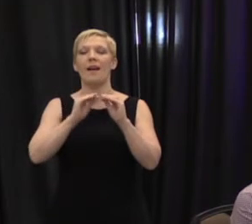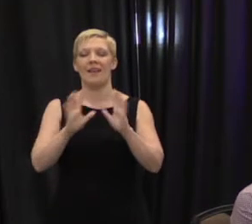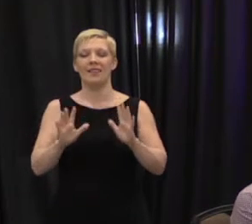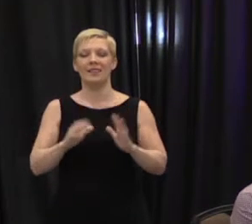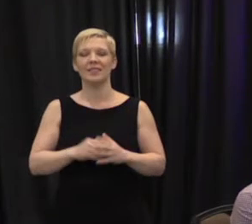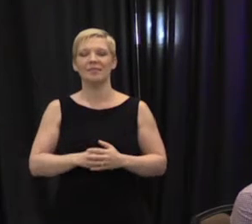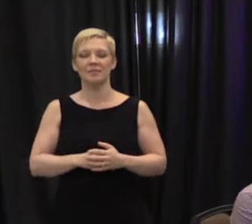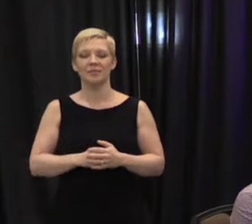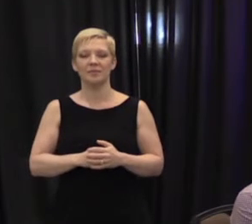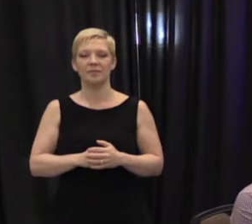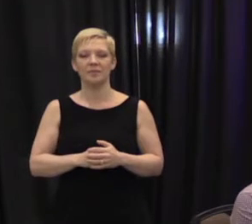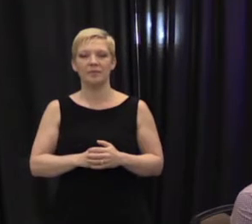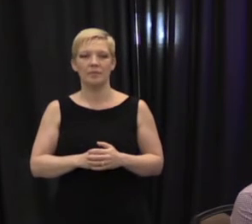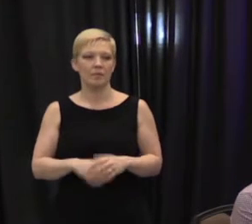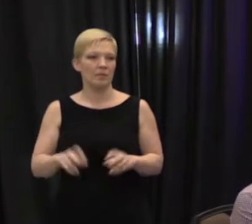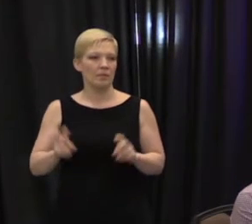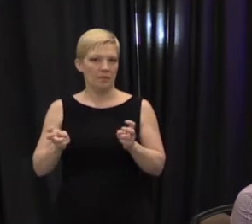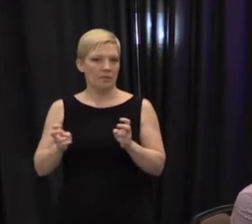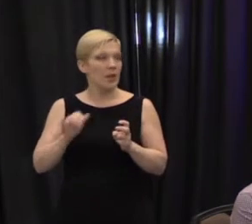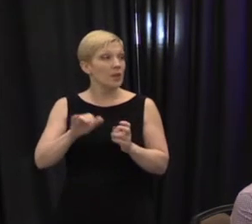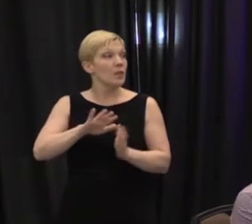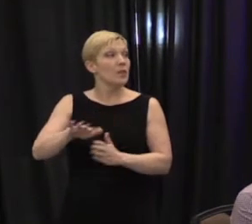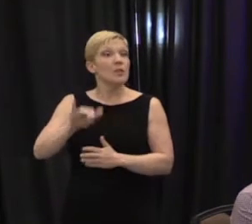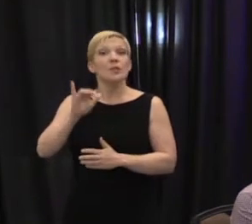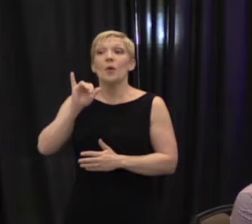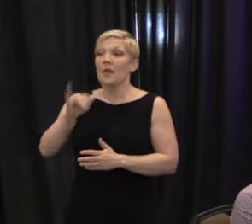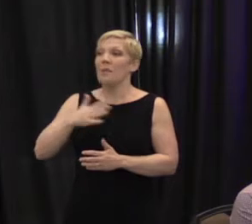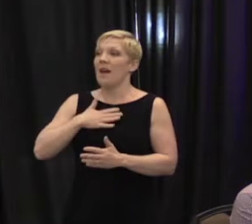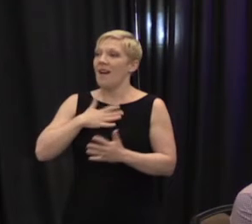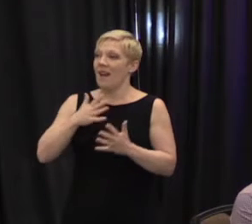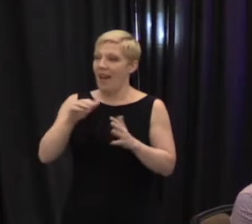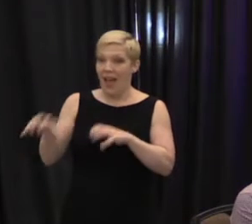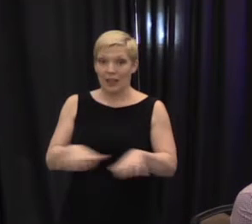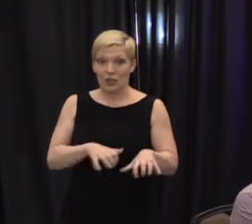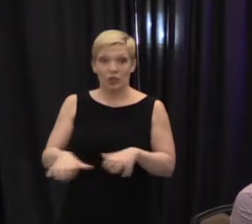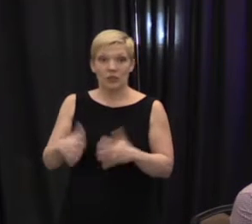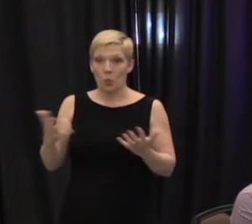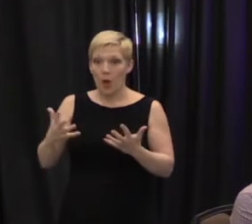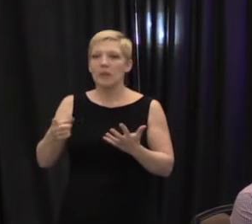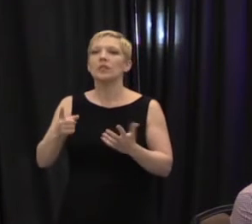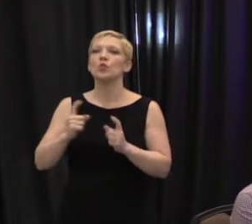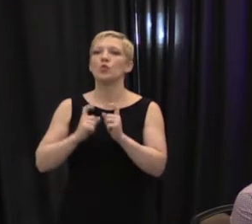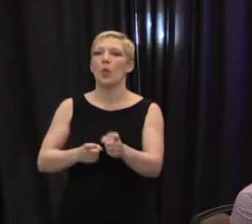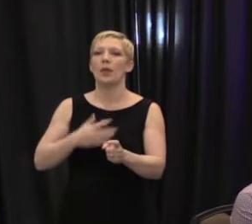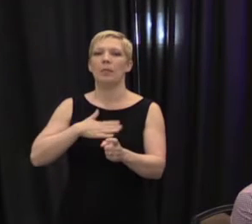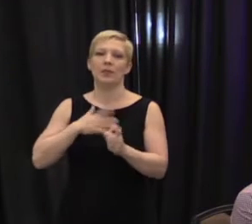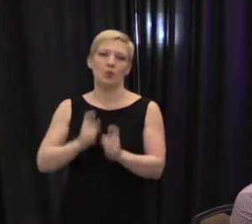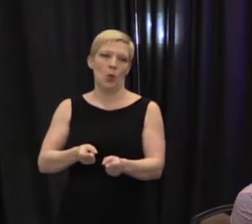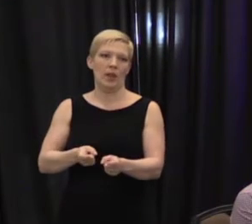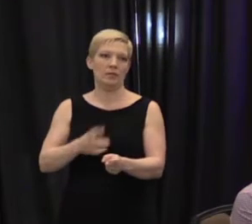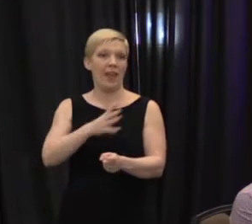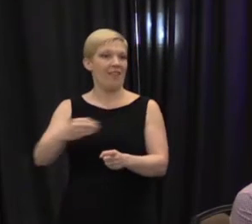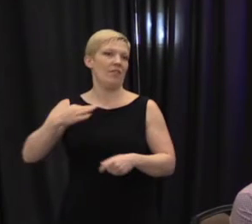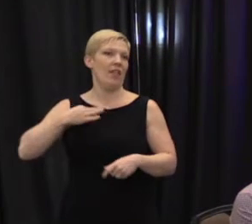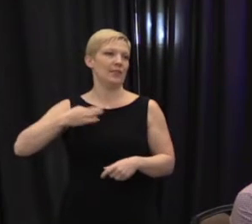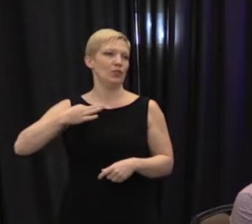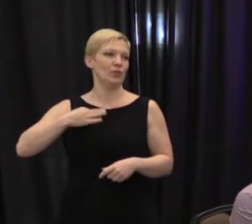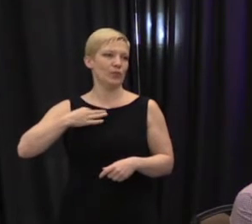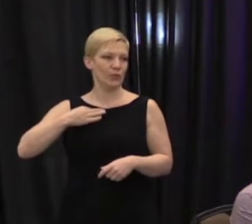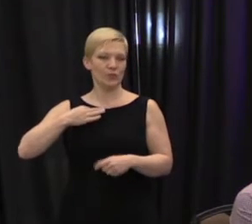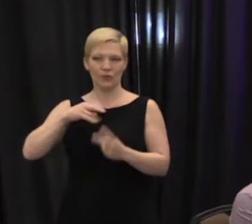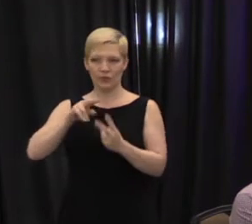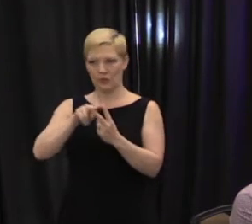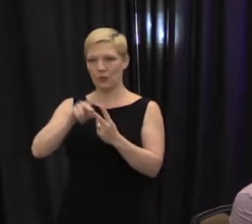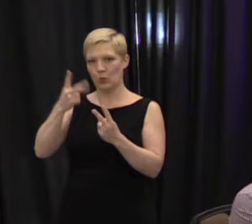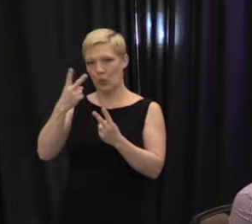So my action plan for you isn't to donate, though please donate. And it's not to volunteer, though we really, really need volunteers.